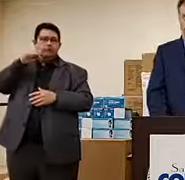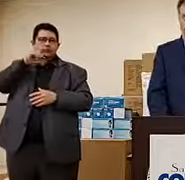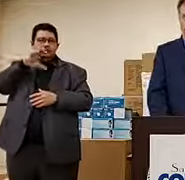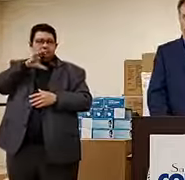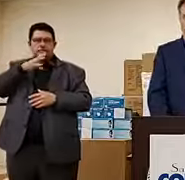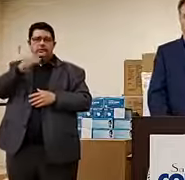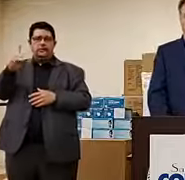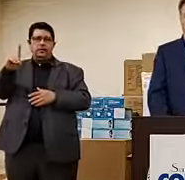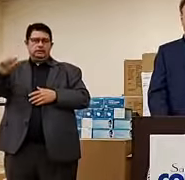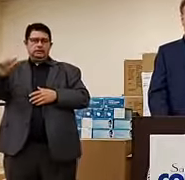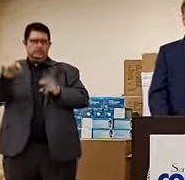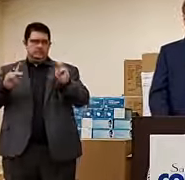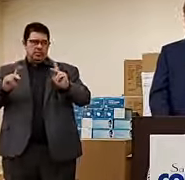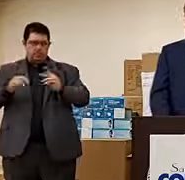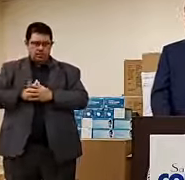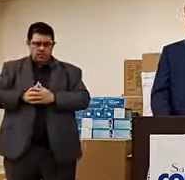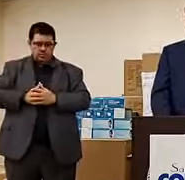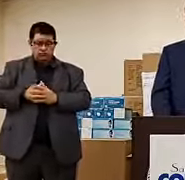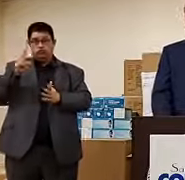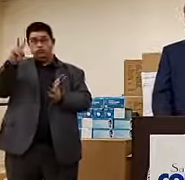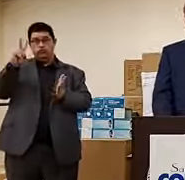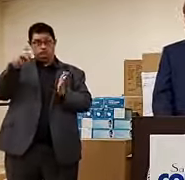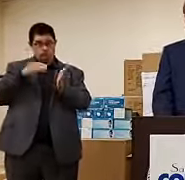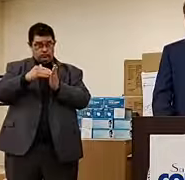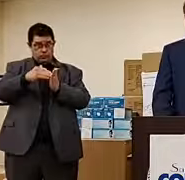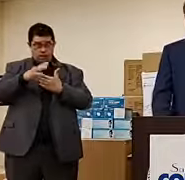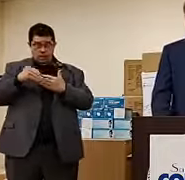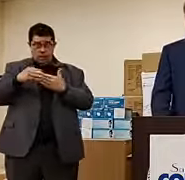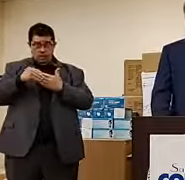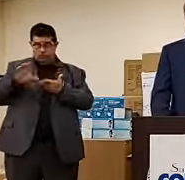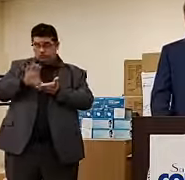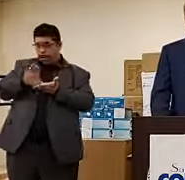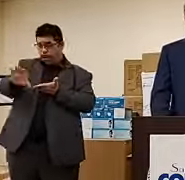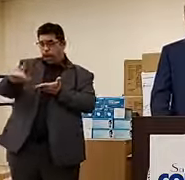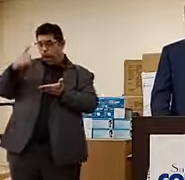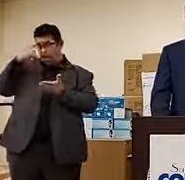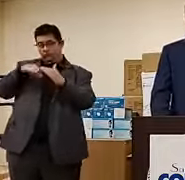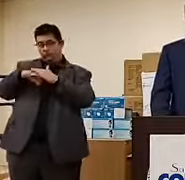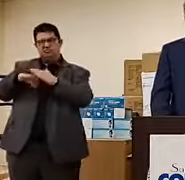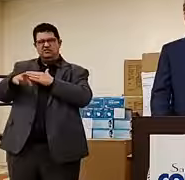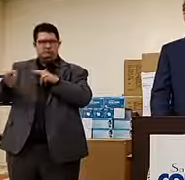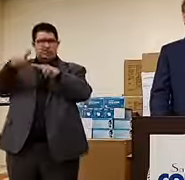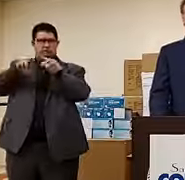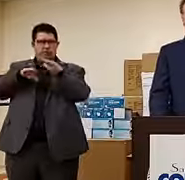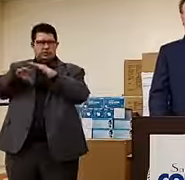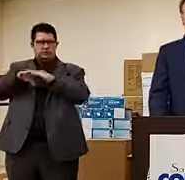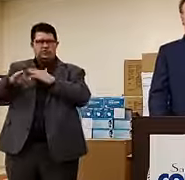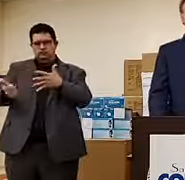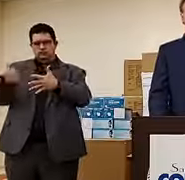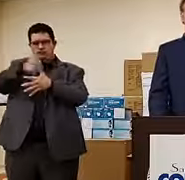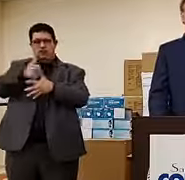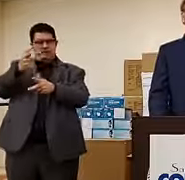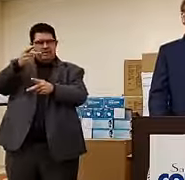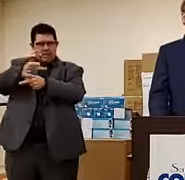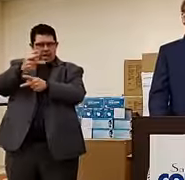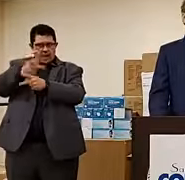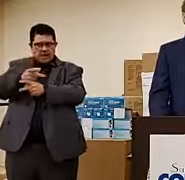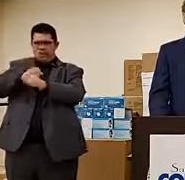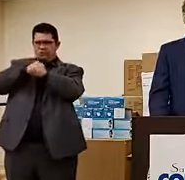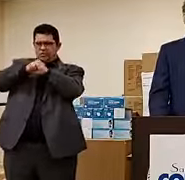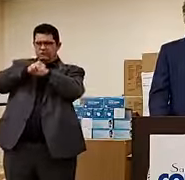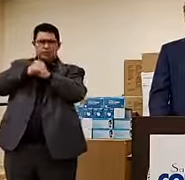individuals. $2 million will be used to provide increased access to primary care services, preventive